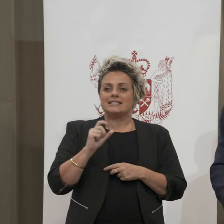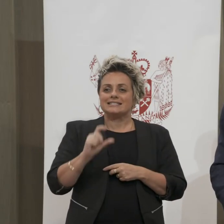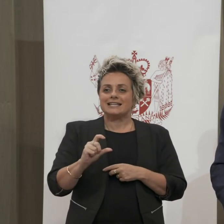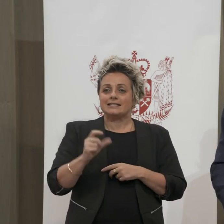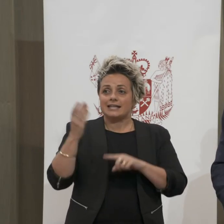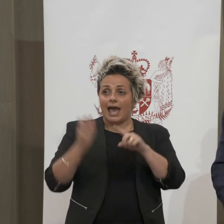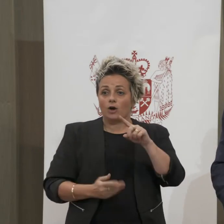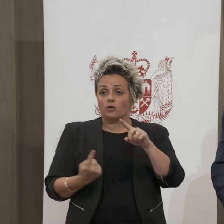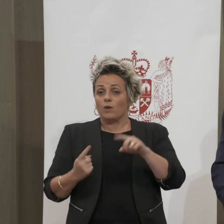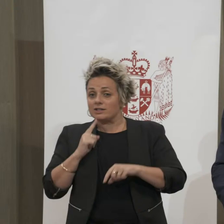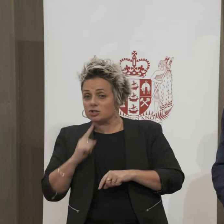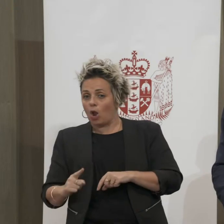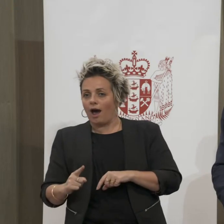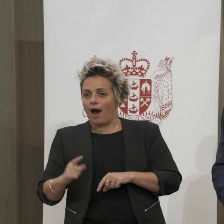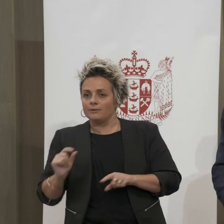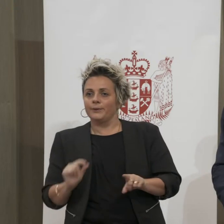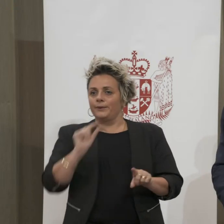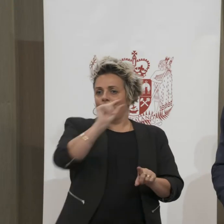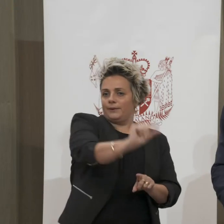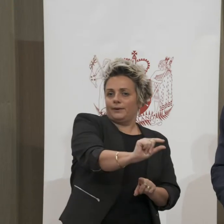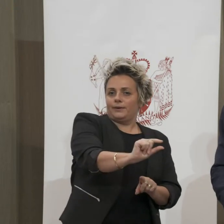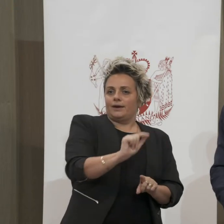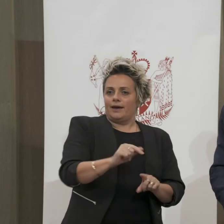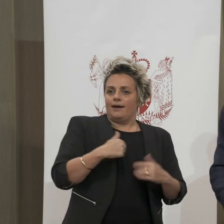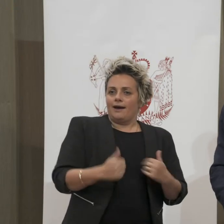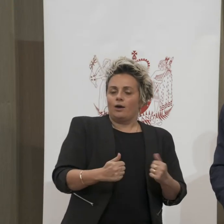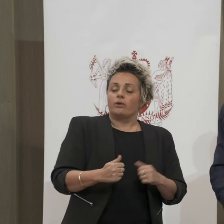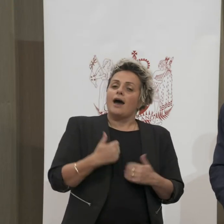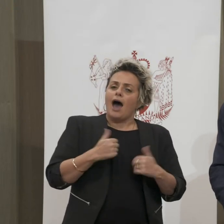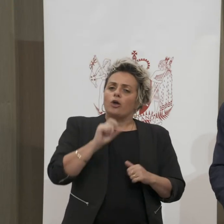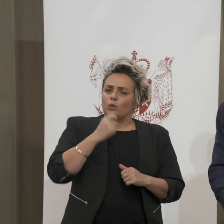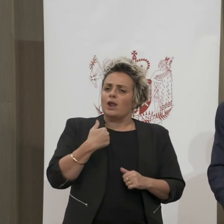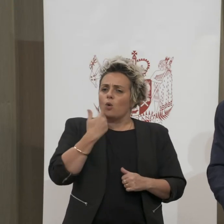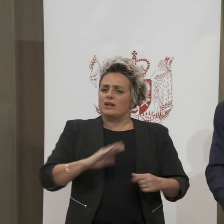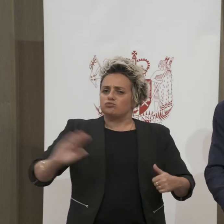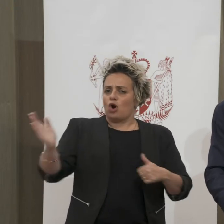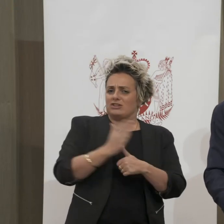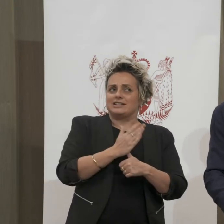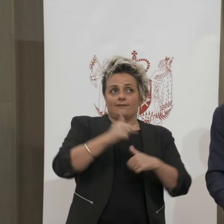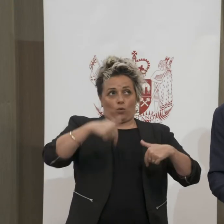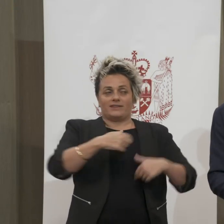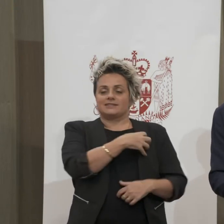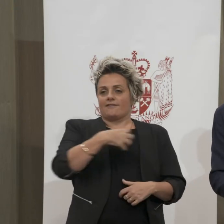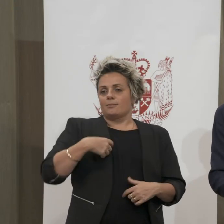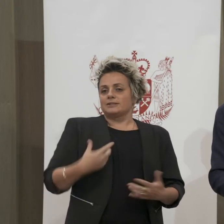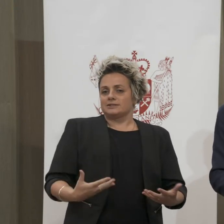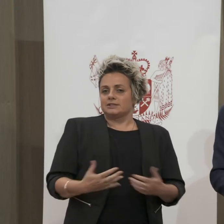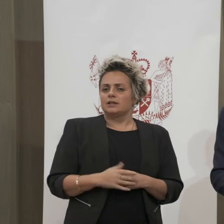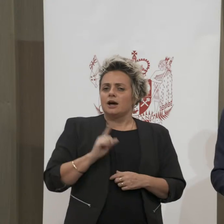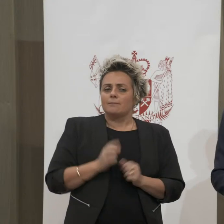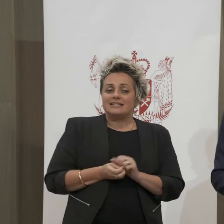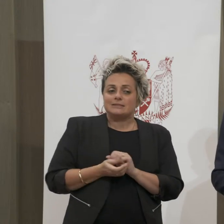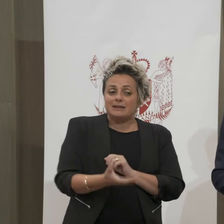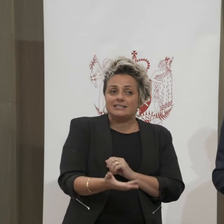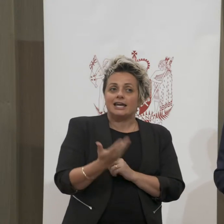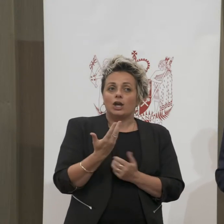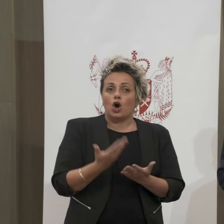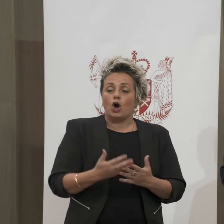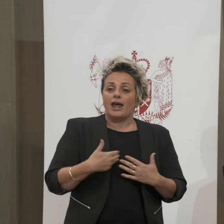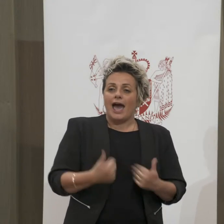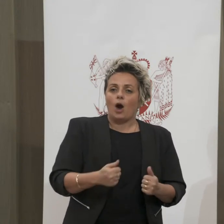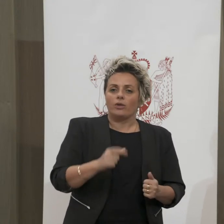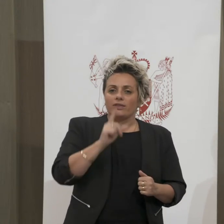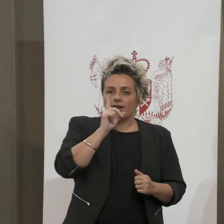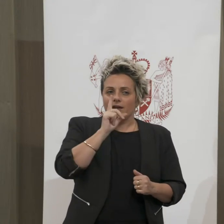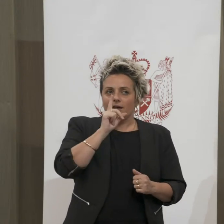every dollar going towards it. Health will always be a priority for this government, but spending on health can never